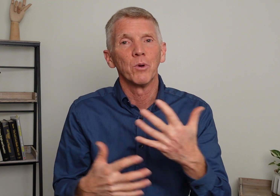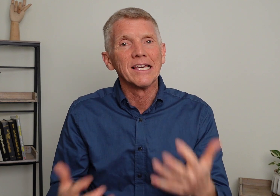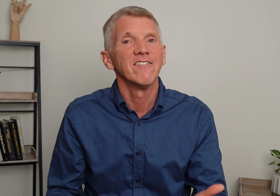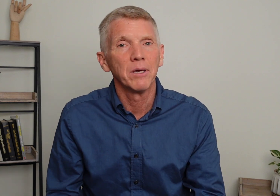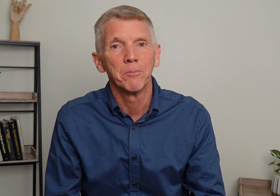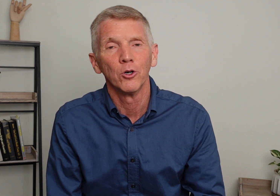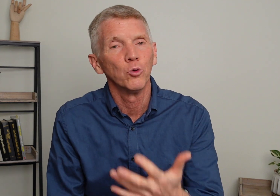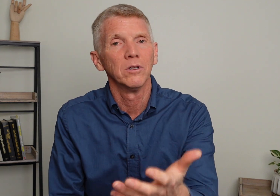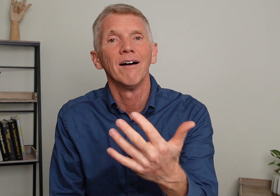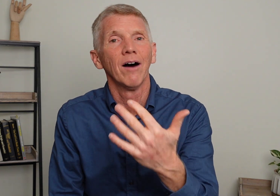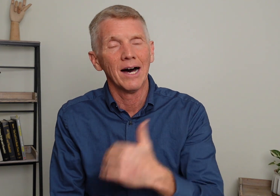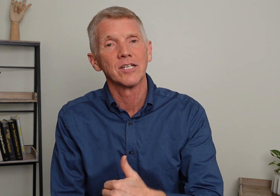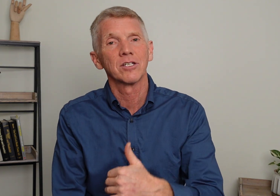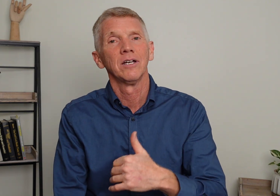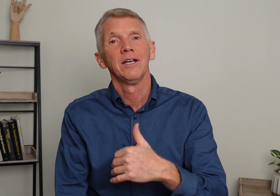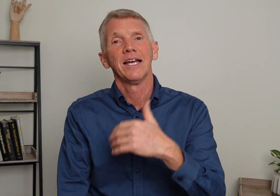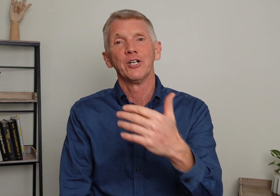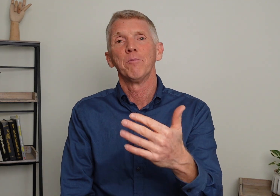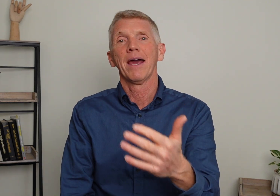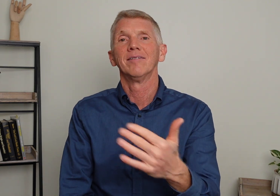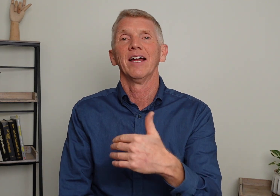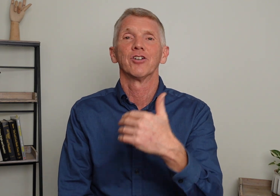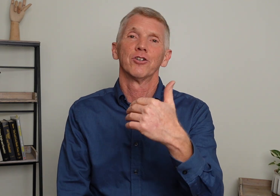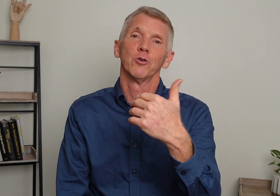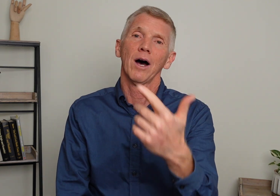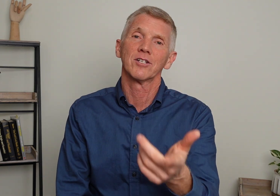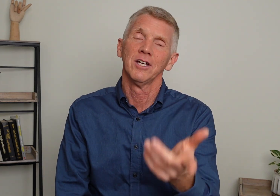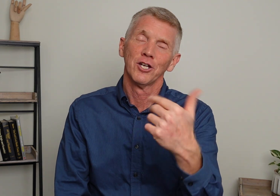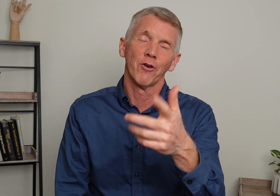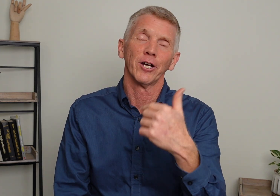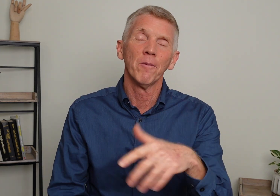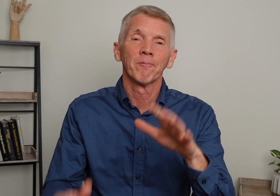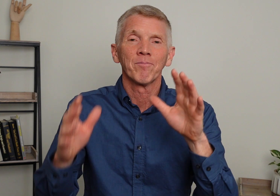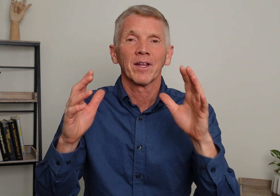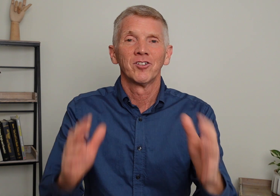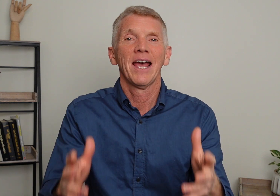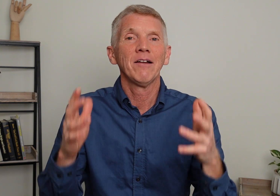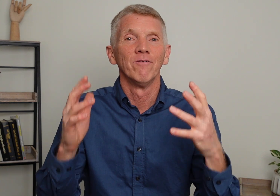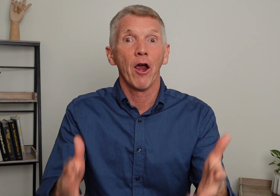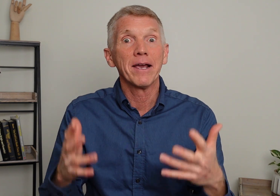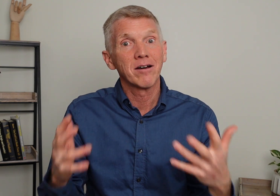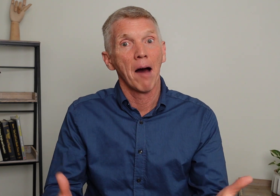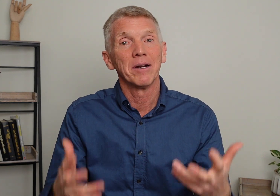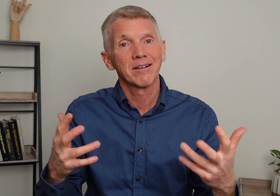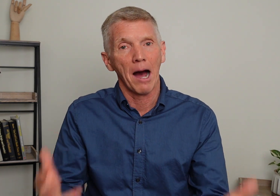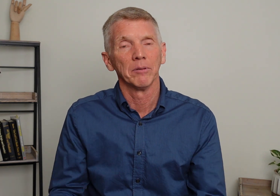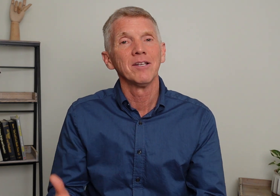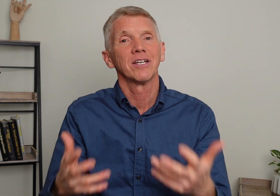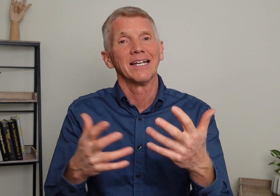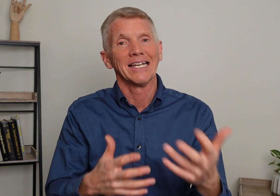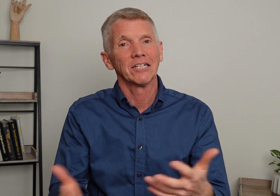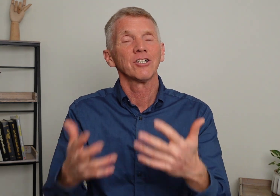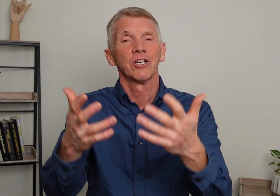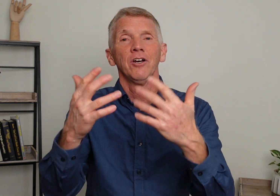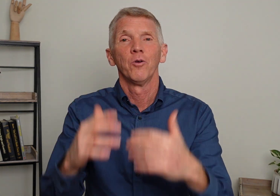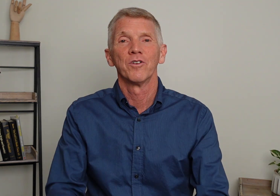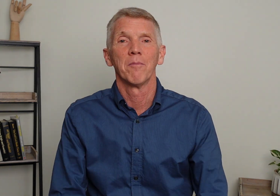give people who love us and you pay attention to us. So there you go. 10 very common compliments in English with some